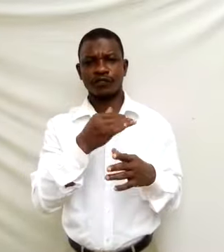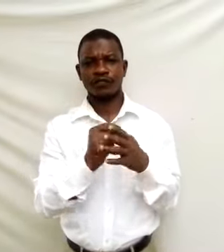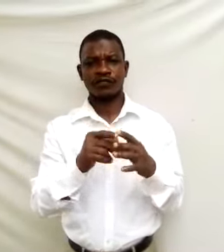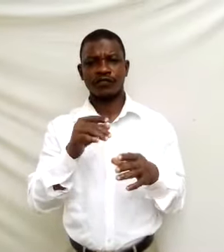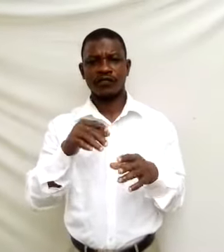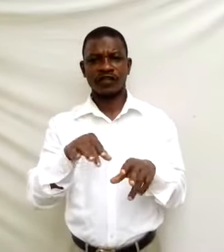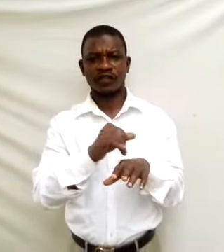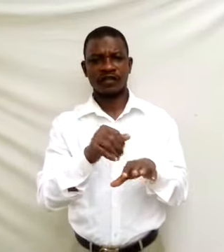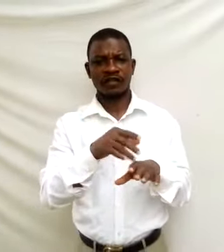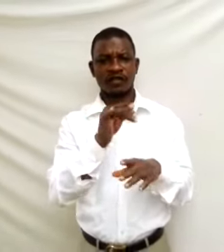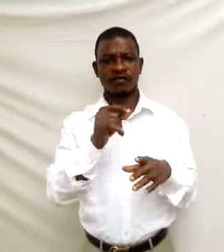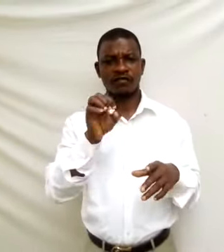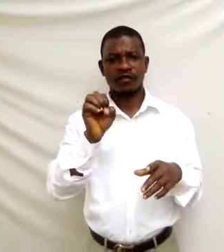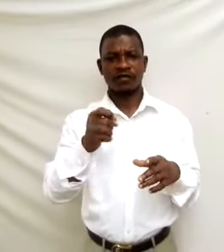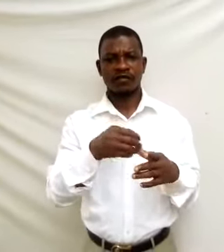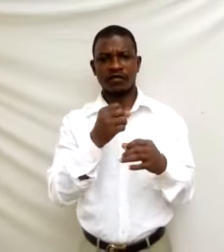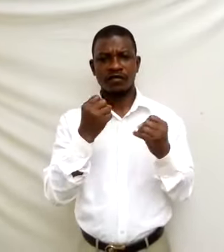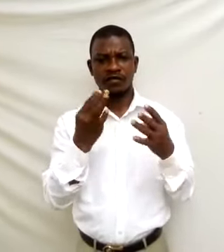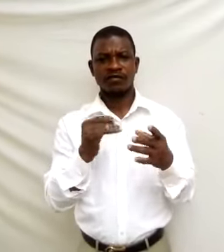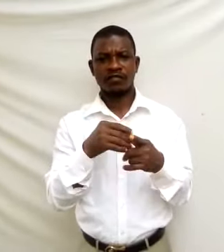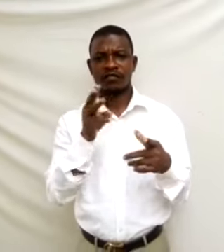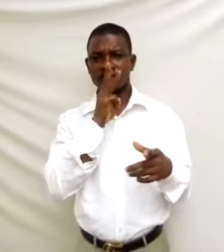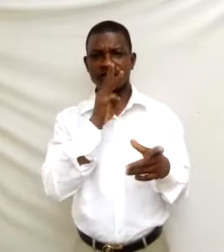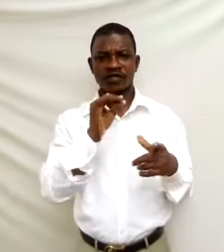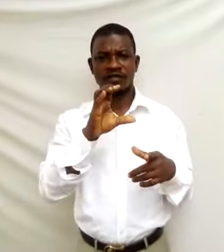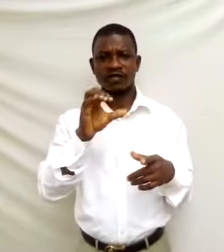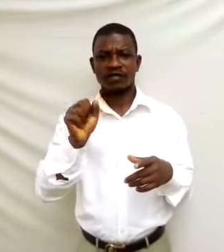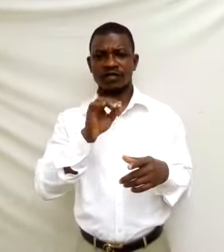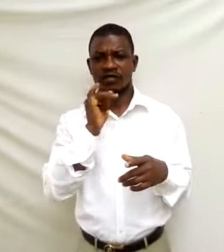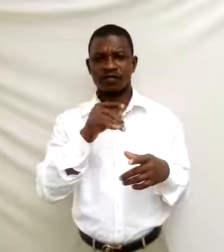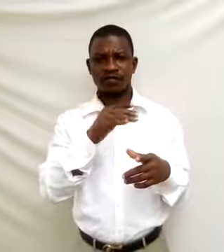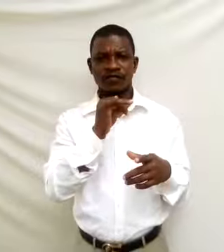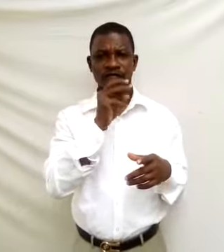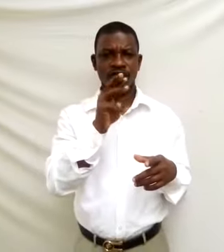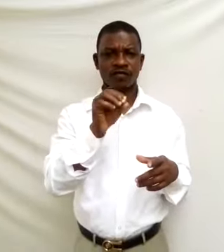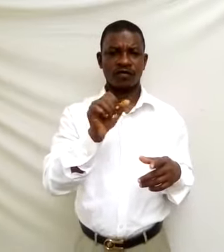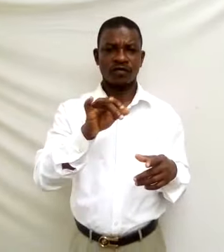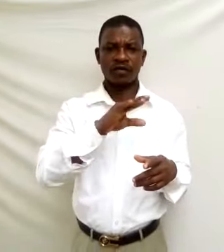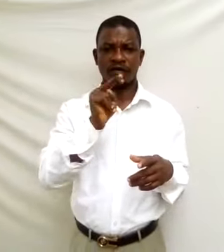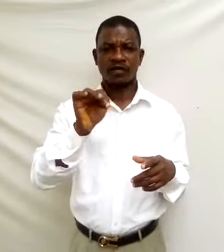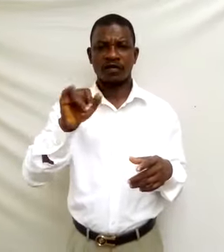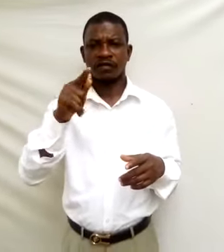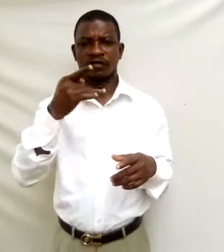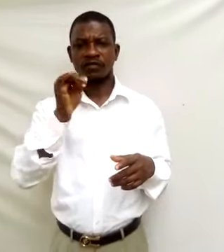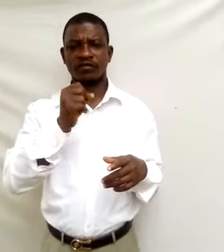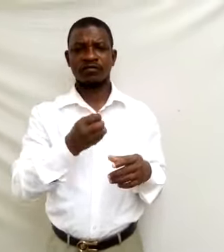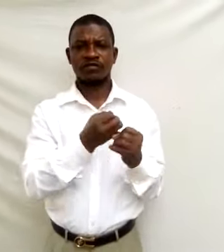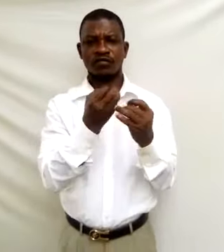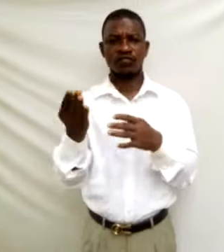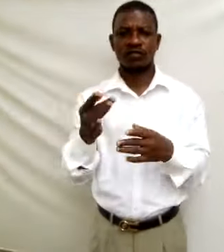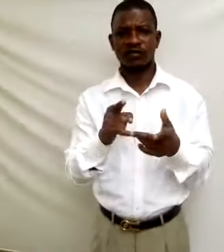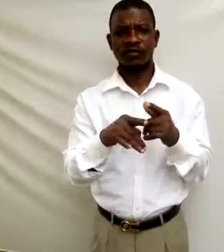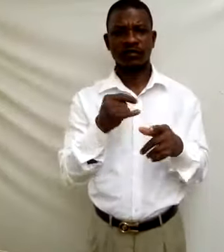with the excess water carbon-4 oxide and nitrogenous waste the metabolic